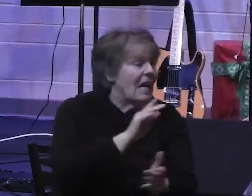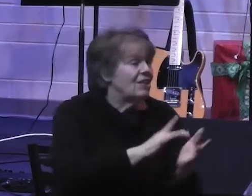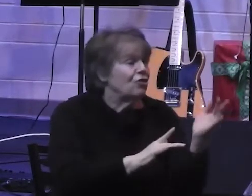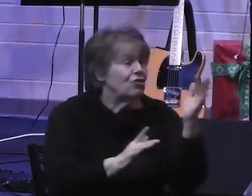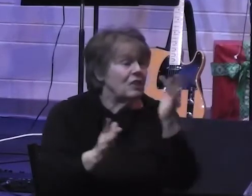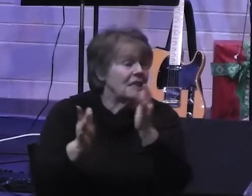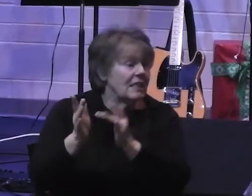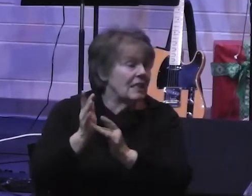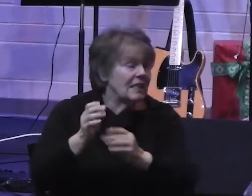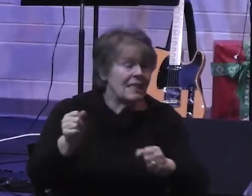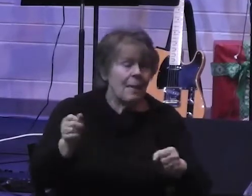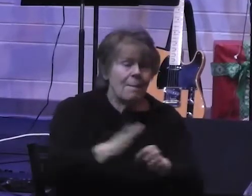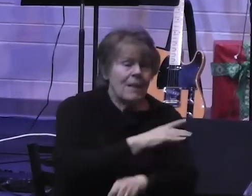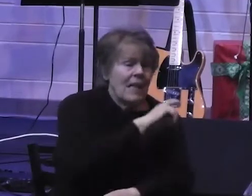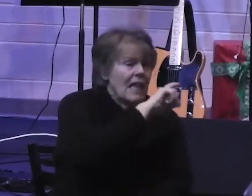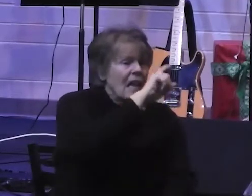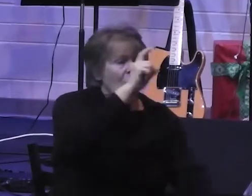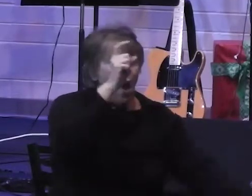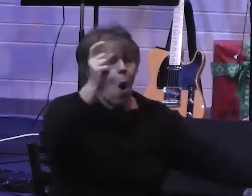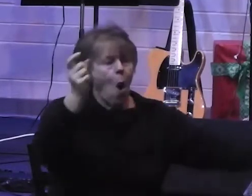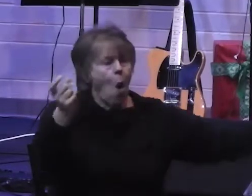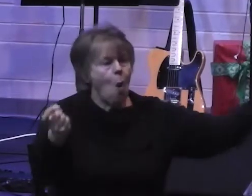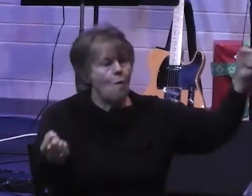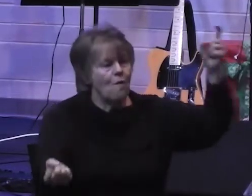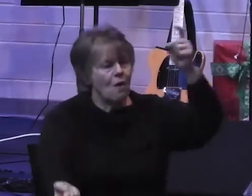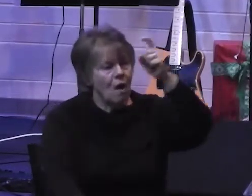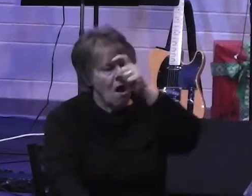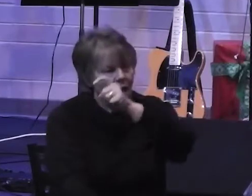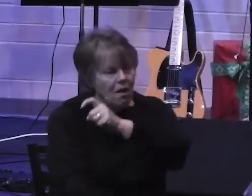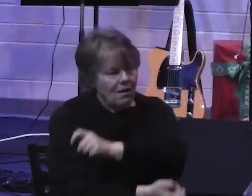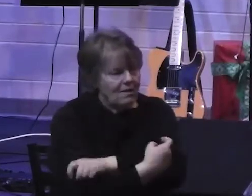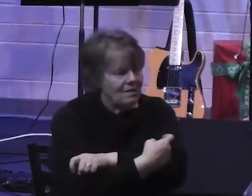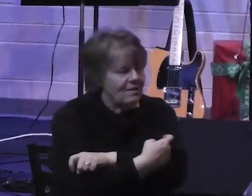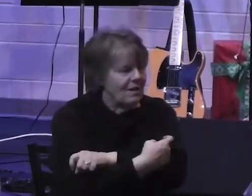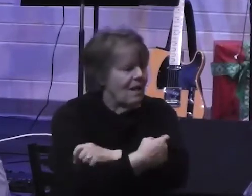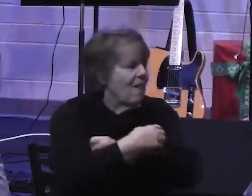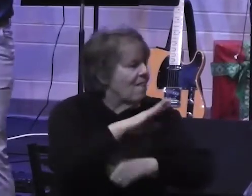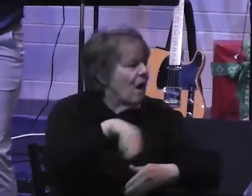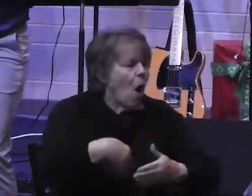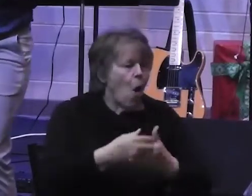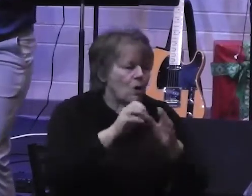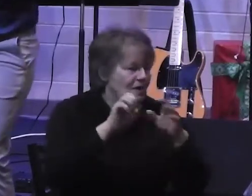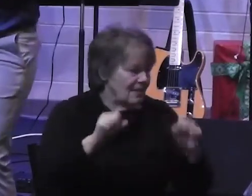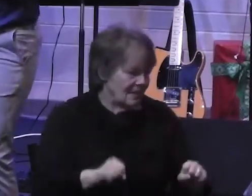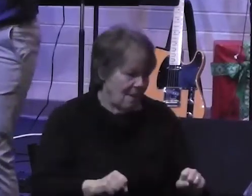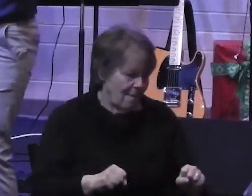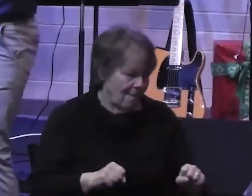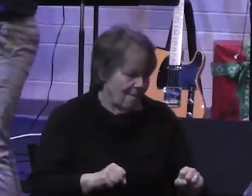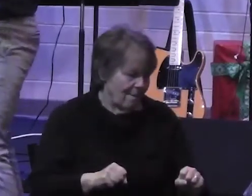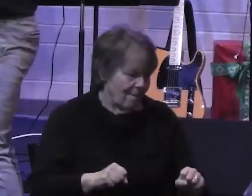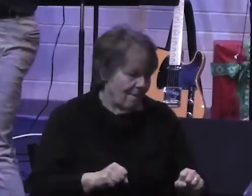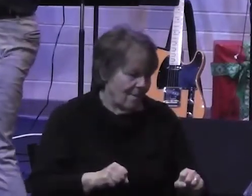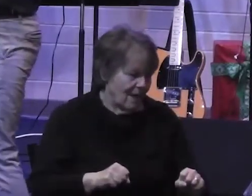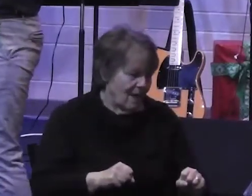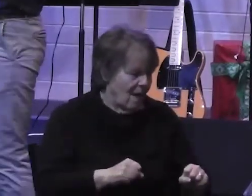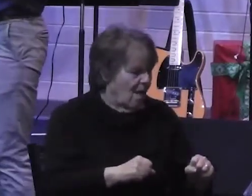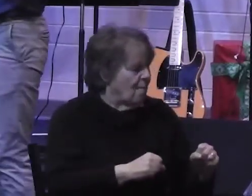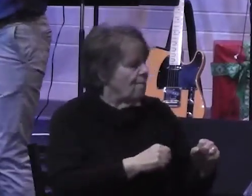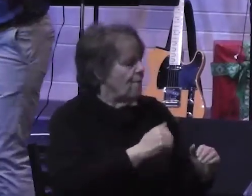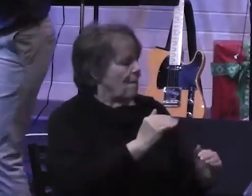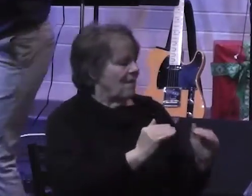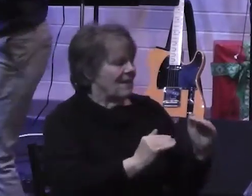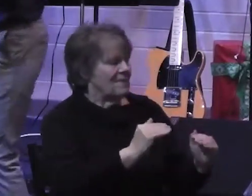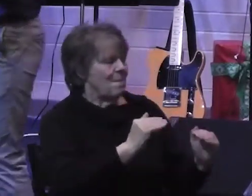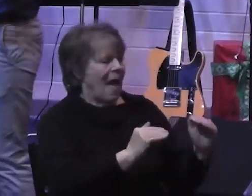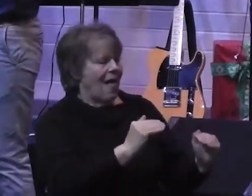completely overhauls the entire system. And he changes it from keeping things in